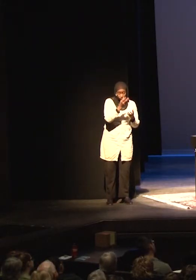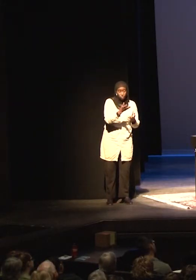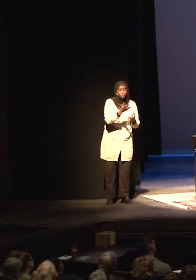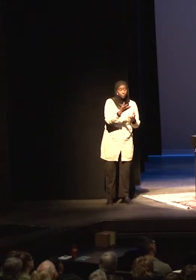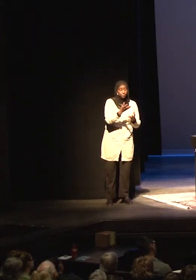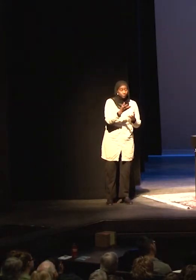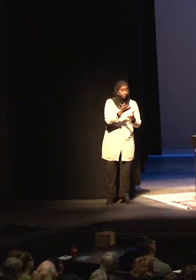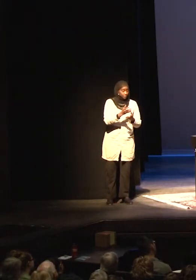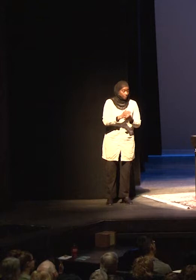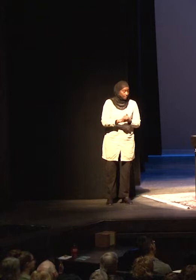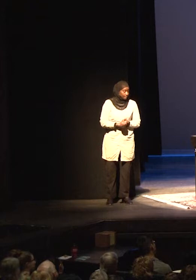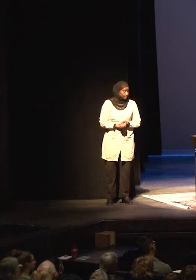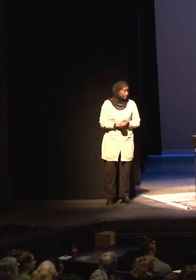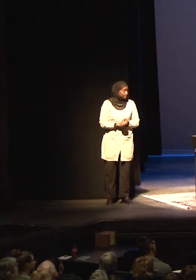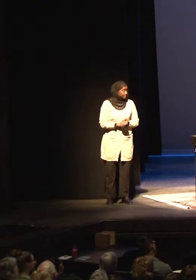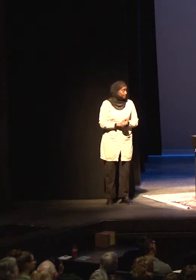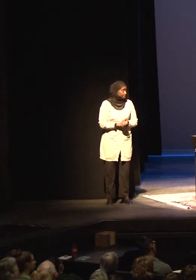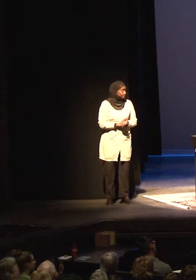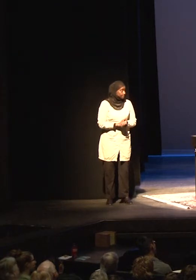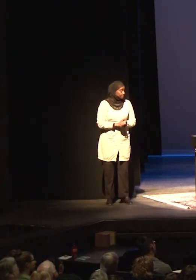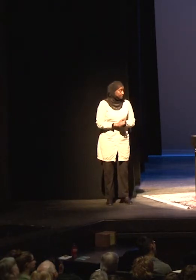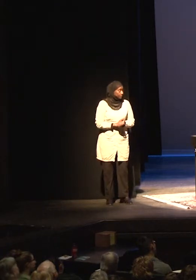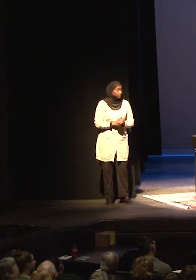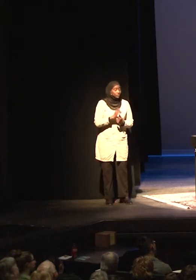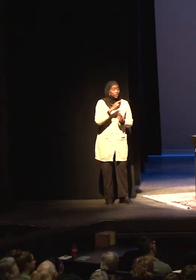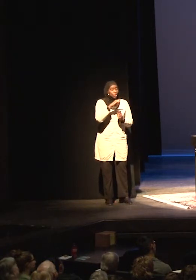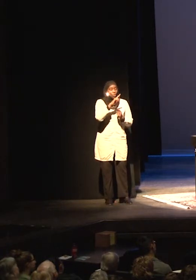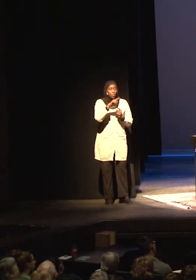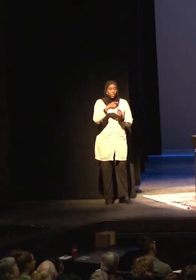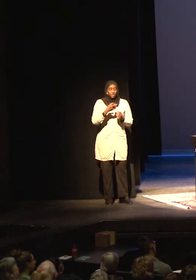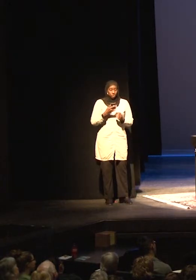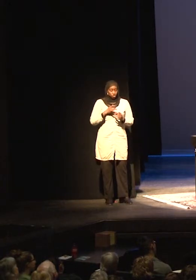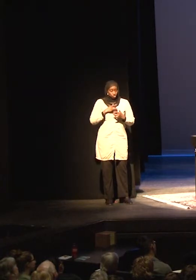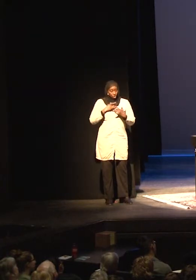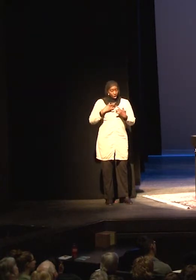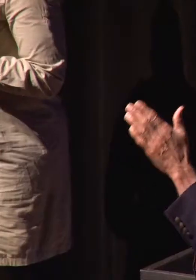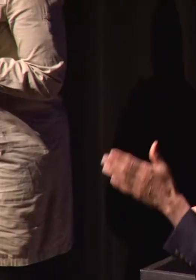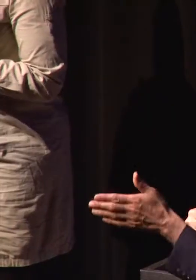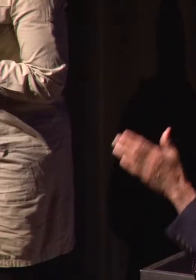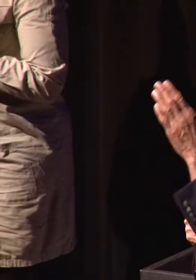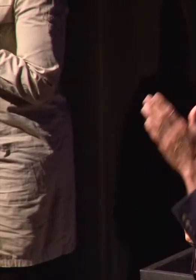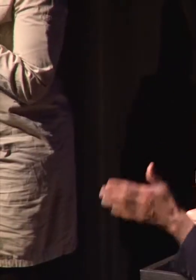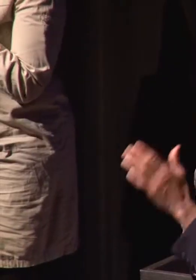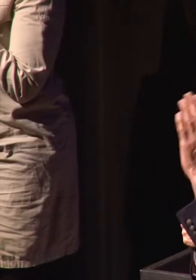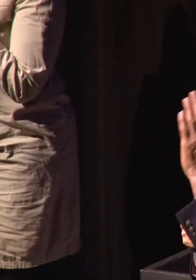when you are at peace, think of this.